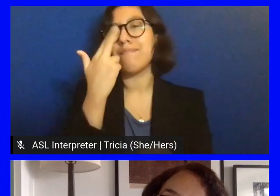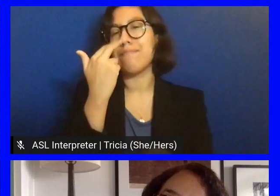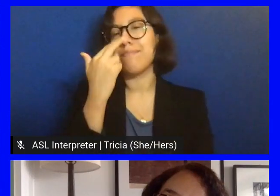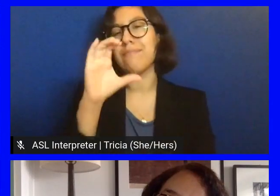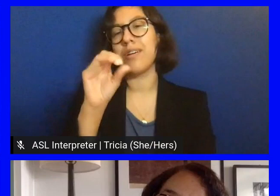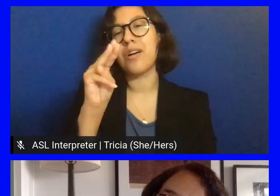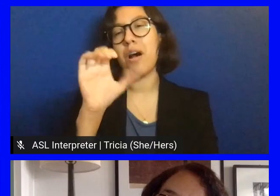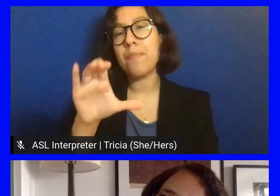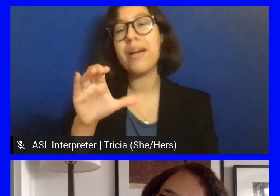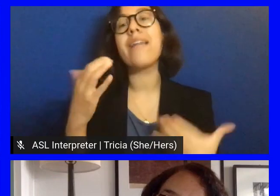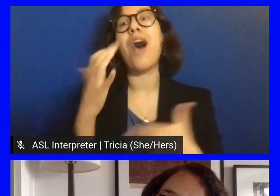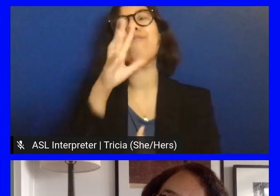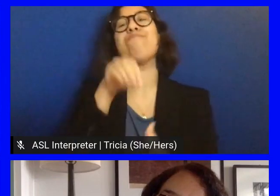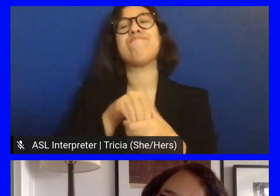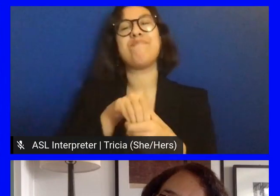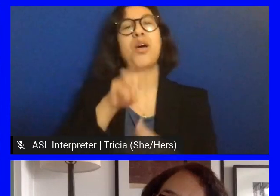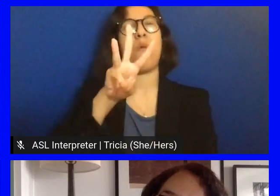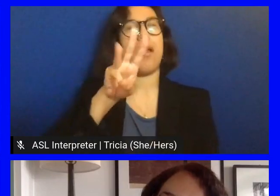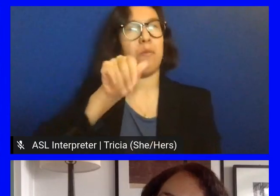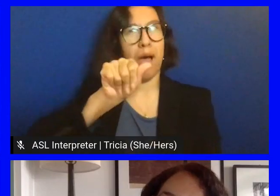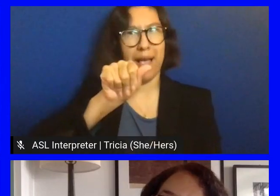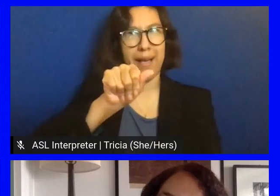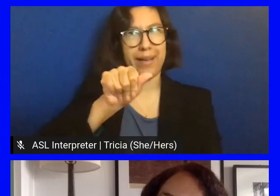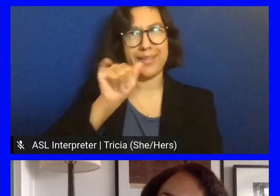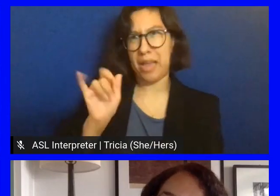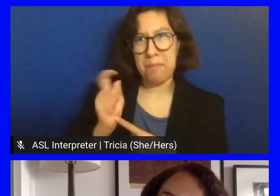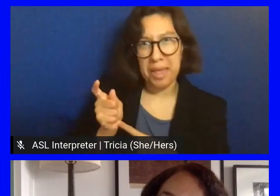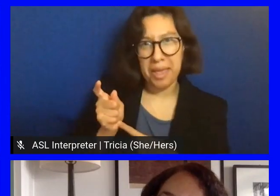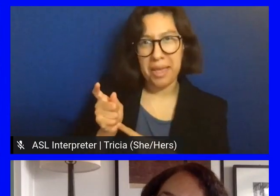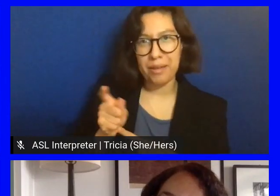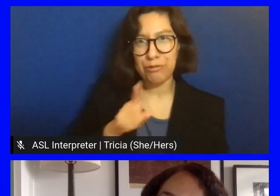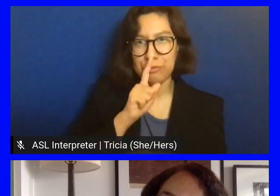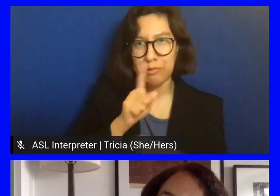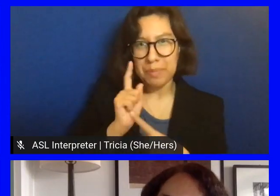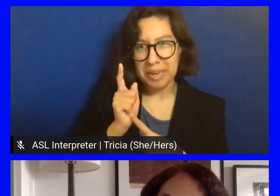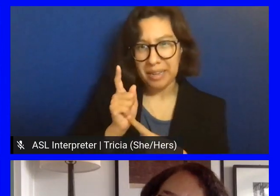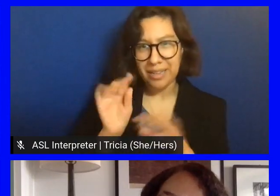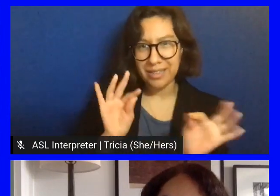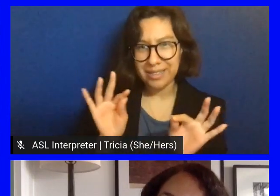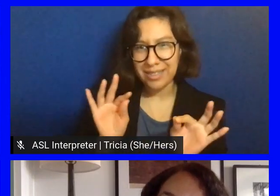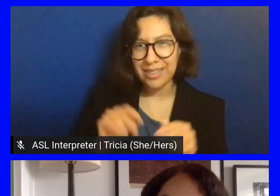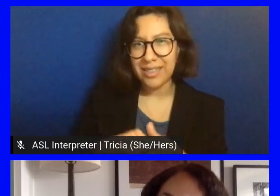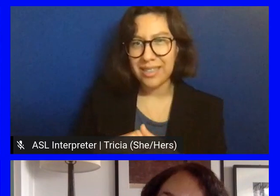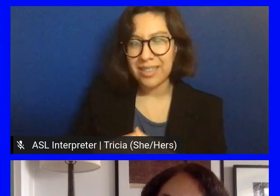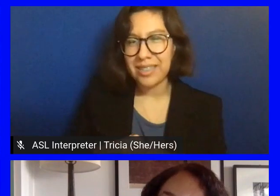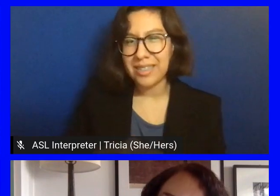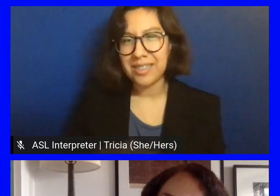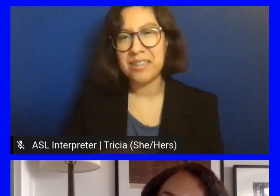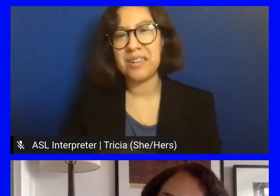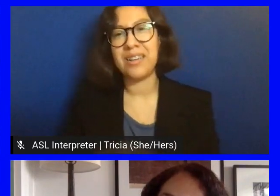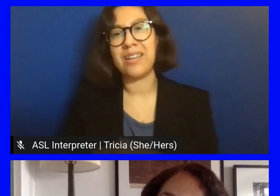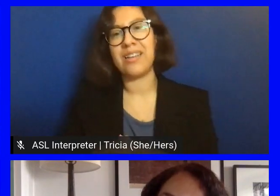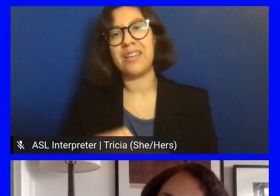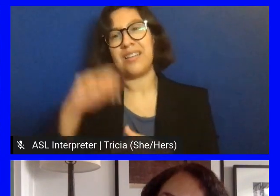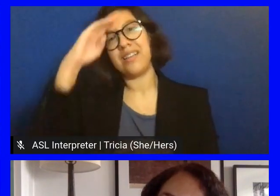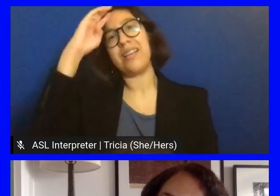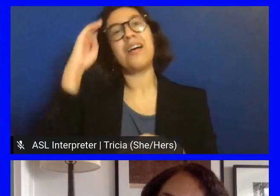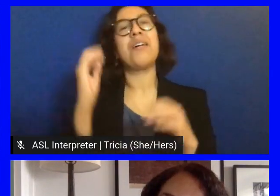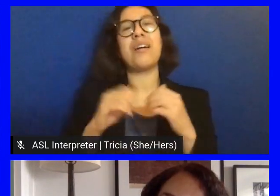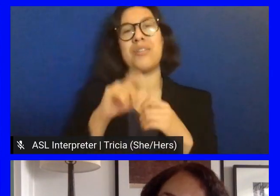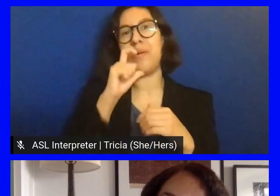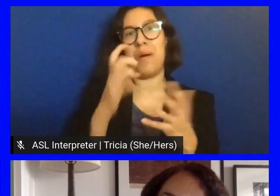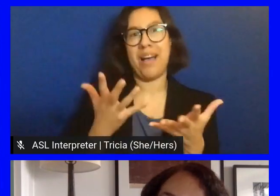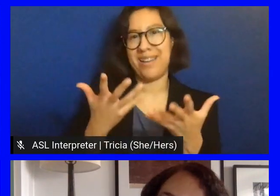Awakes. Did I do that in a minute? Did I do that in like 50 seconds? That was pretty good. I'm getting better at